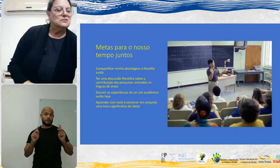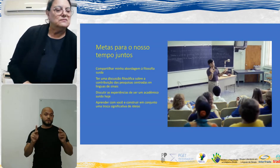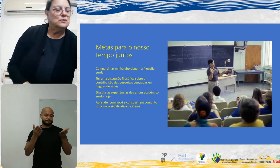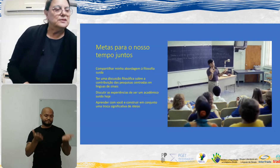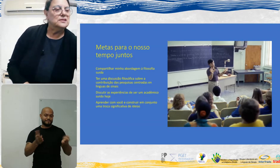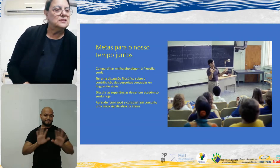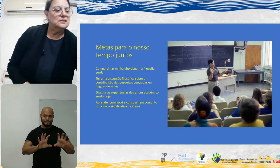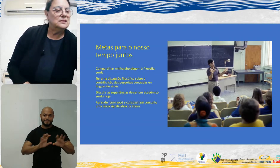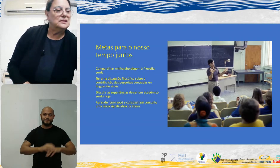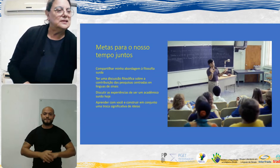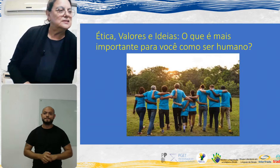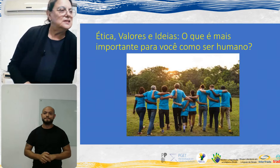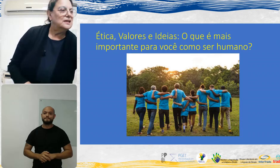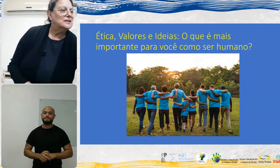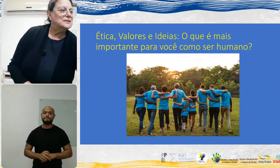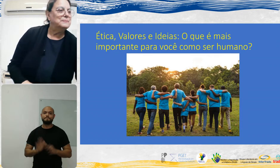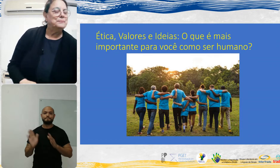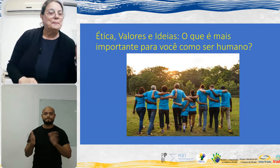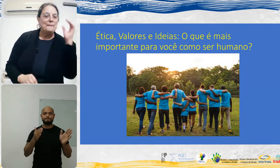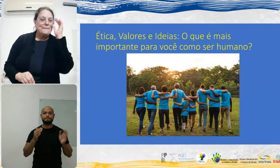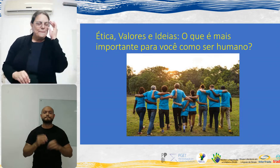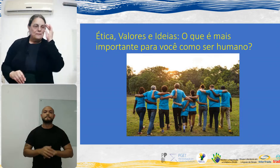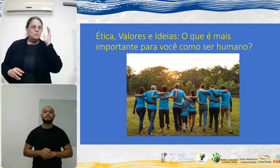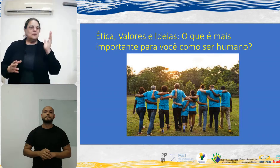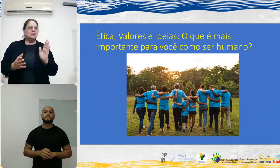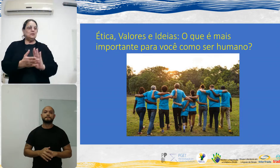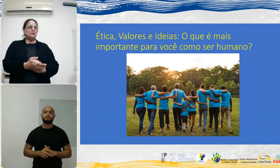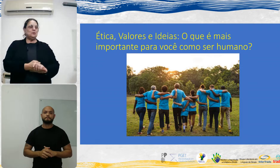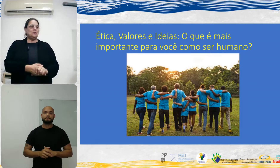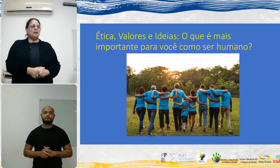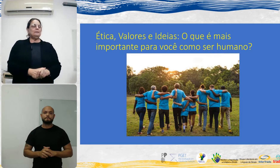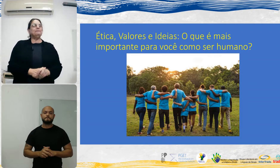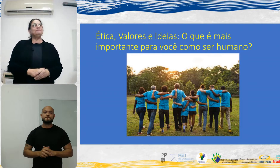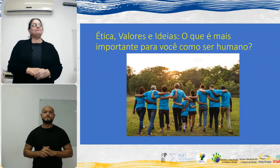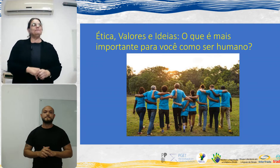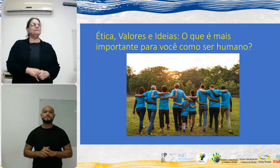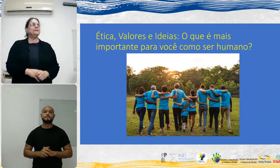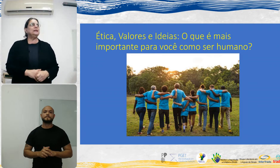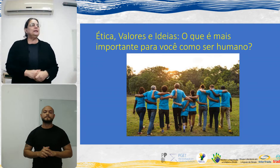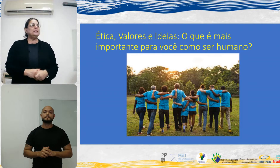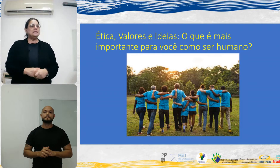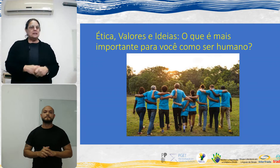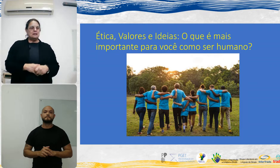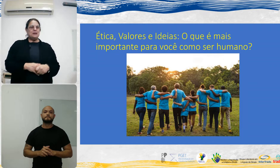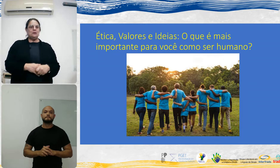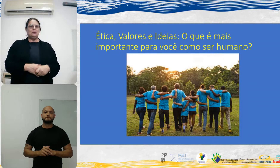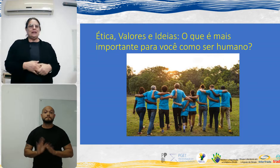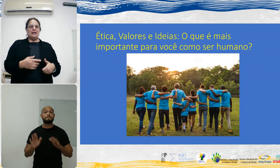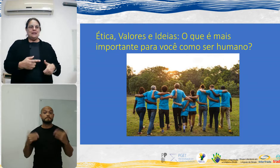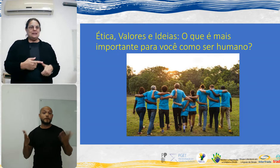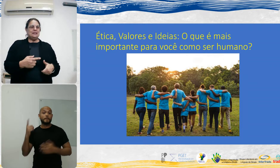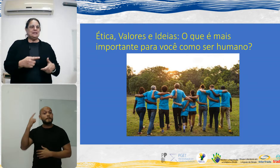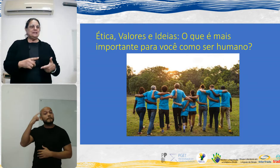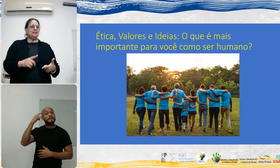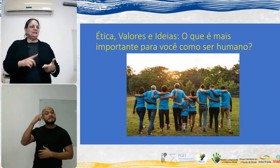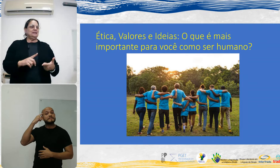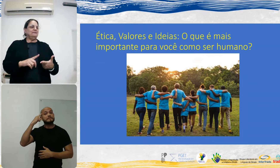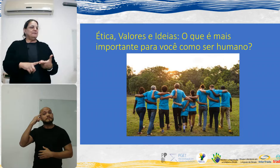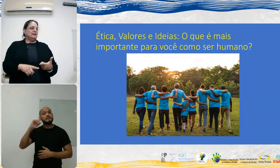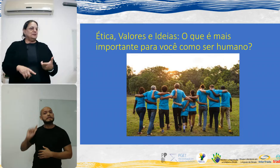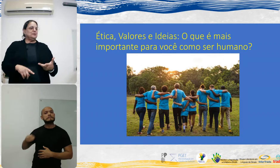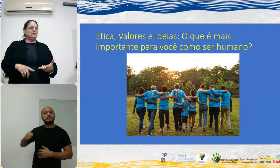that's good for this. Next slide. So thinking about